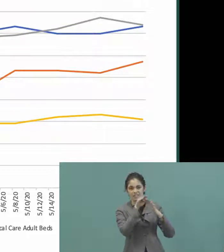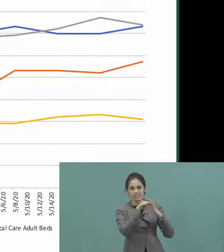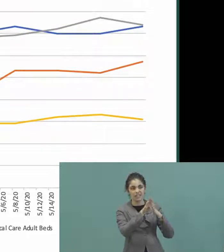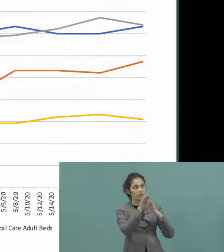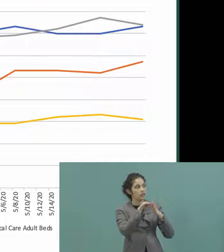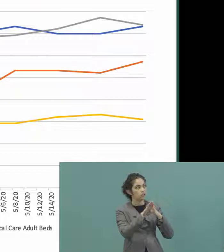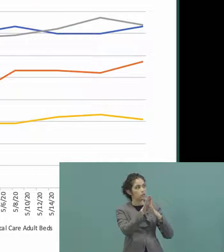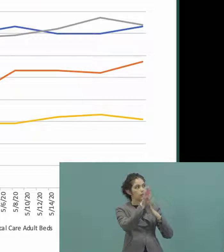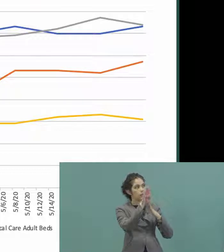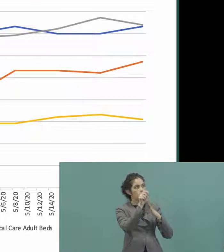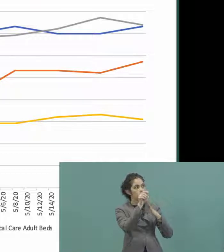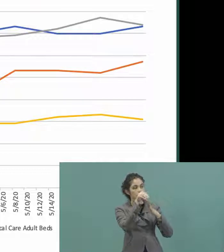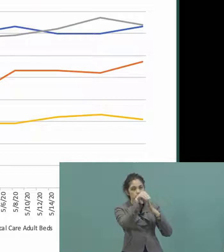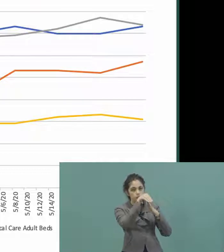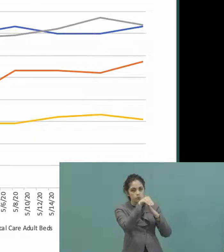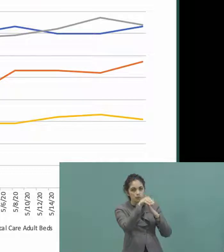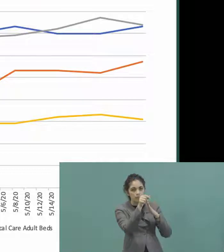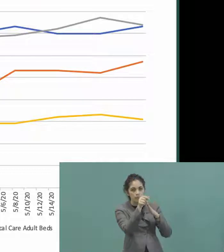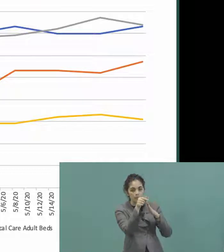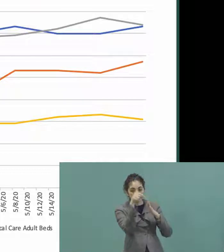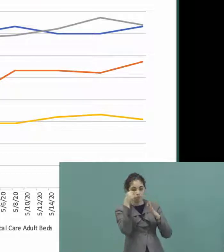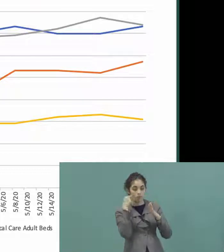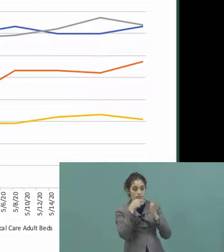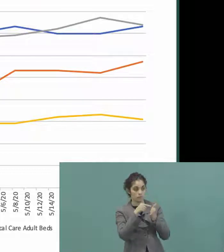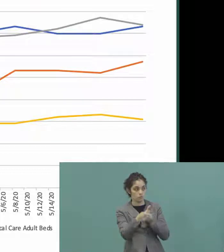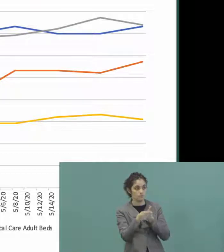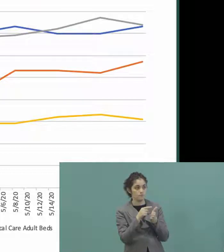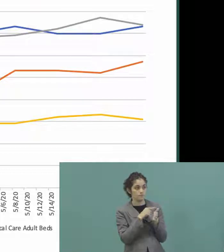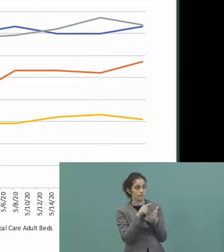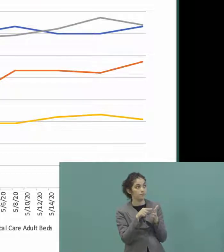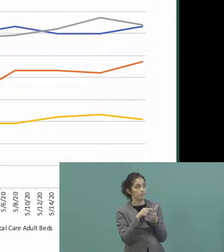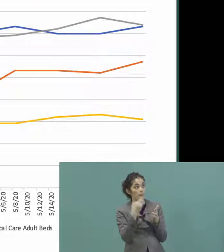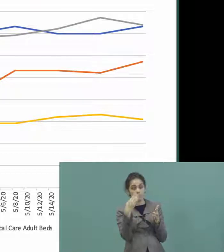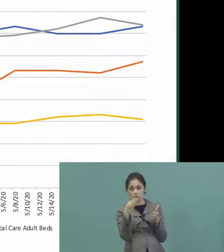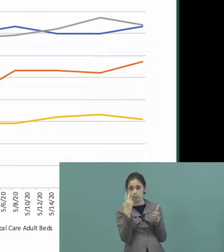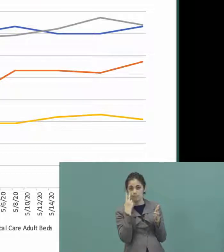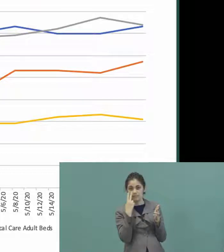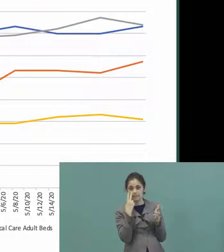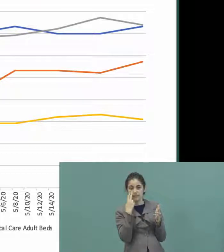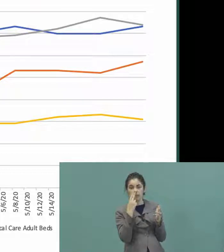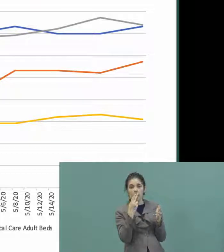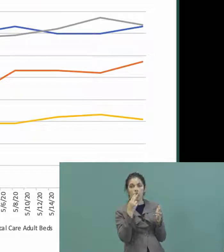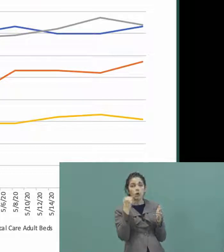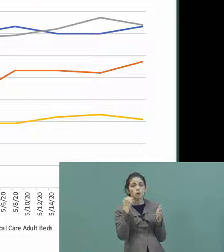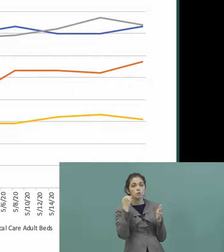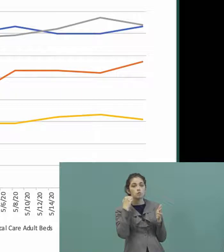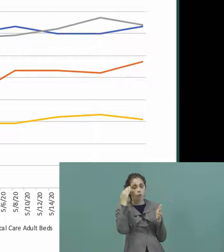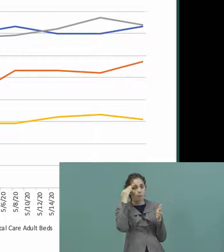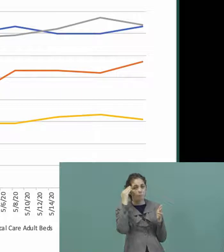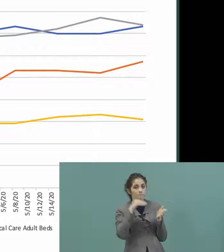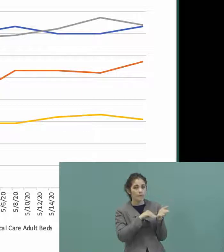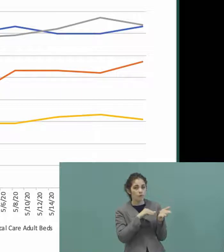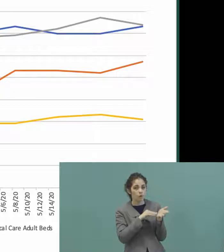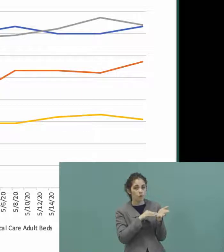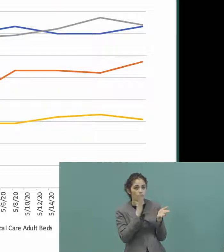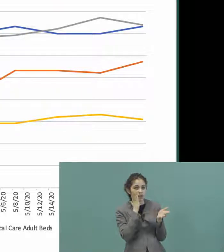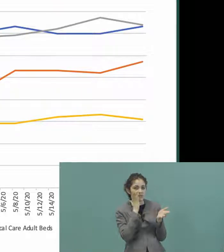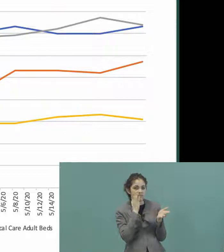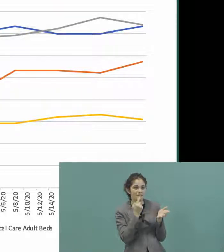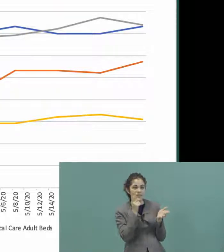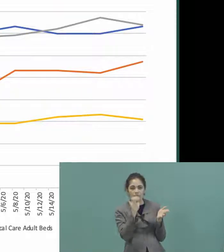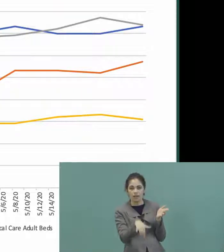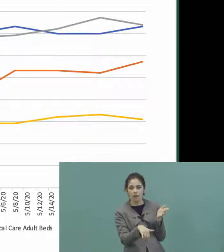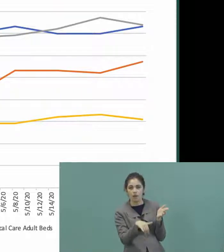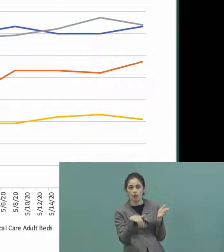slightly up, but down just a slight bit this week. In blue, you see the adult medical beds. I earlier talked